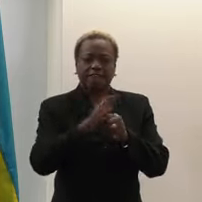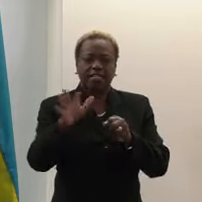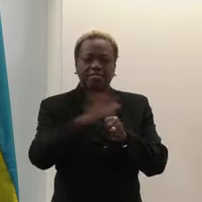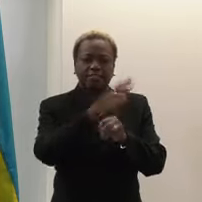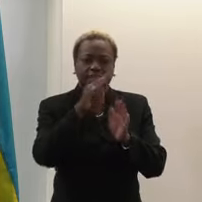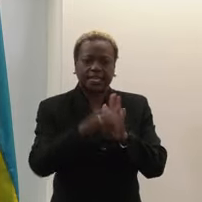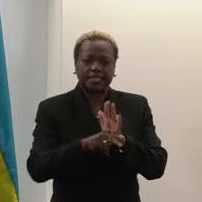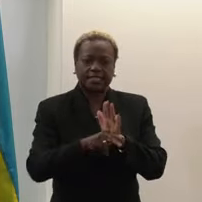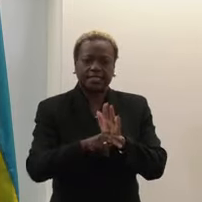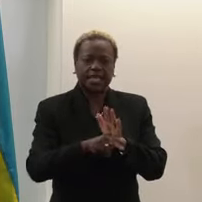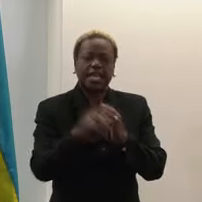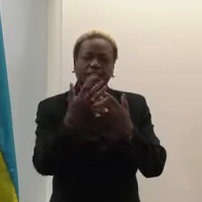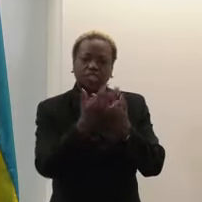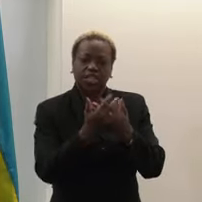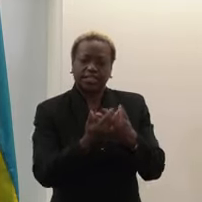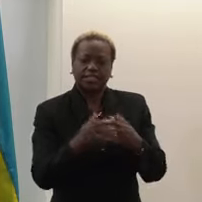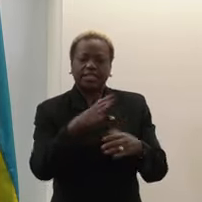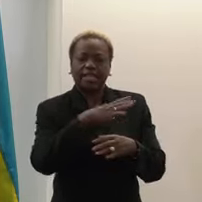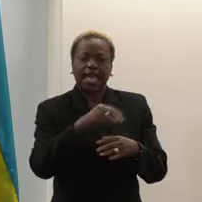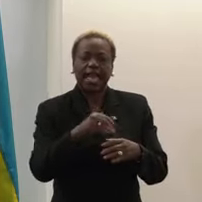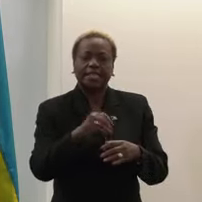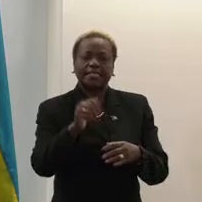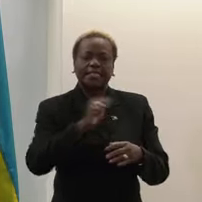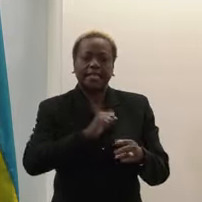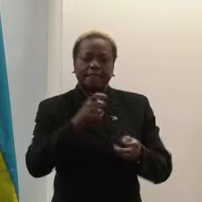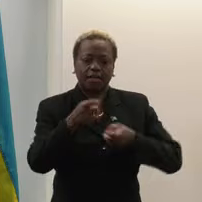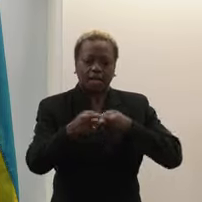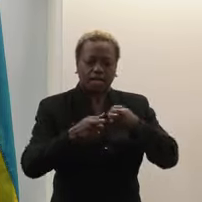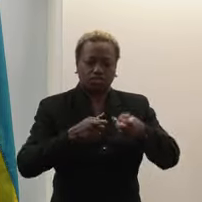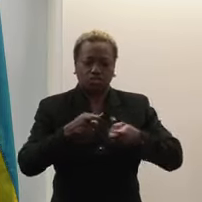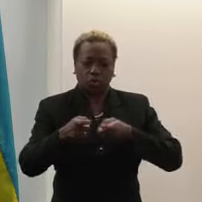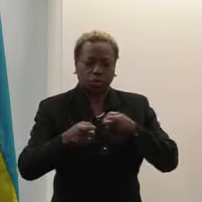faithfulness, gentleness, and self-control.